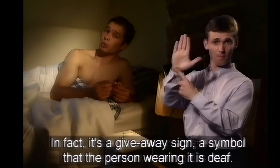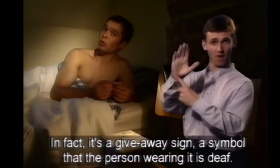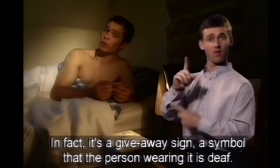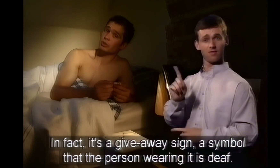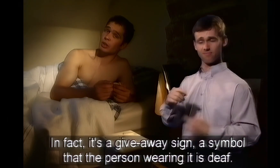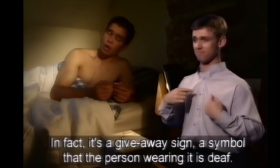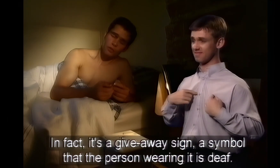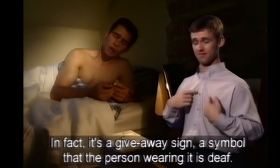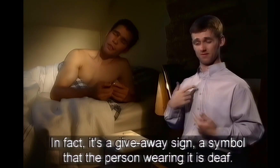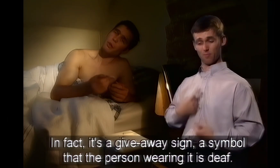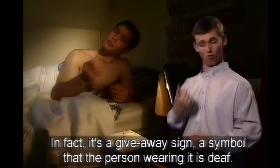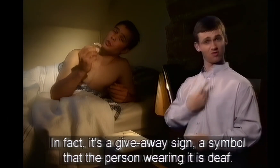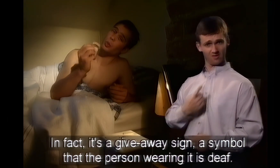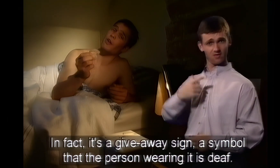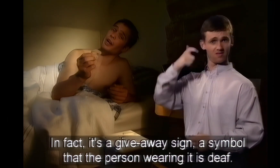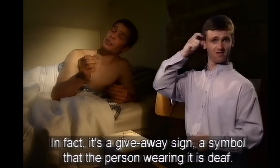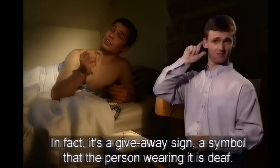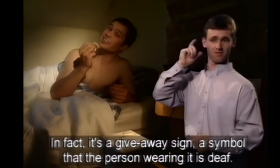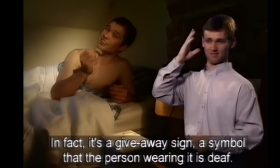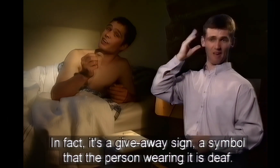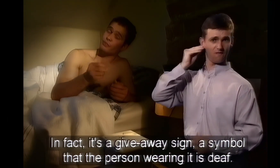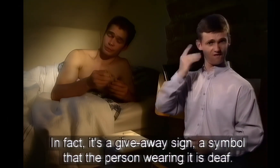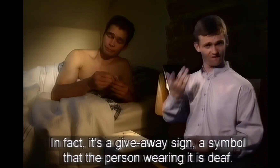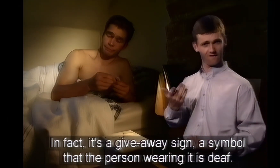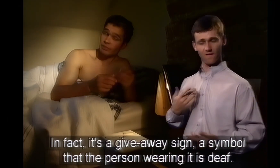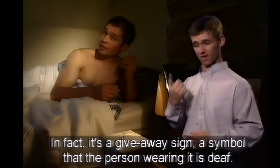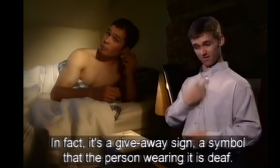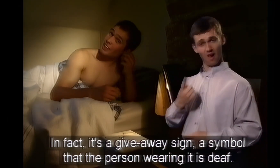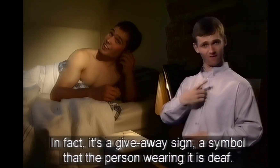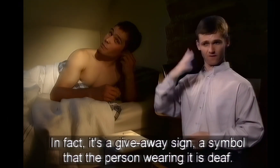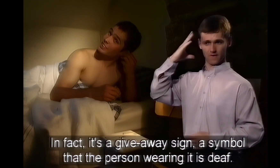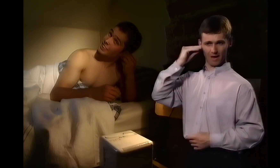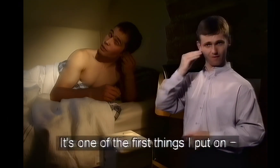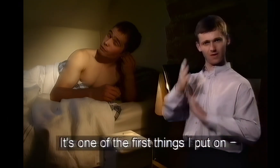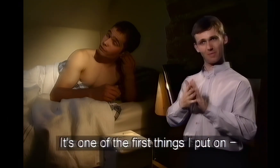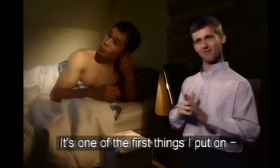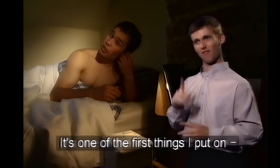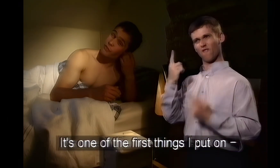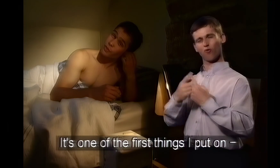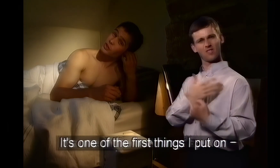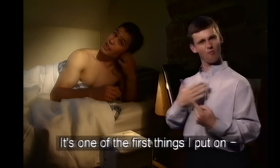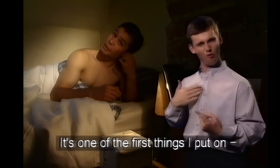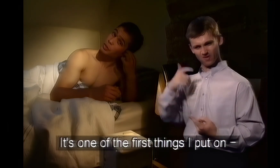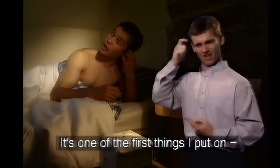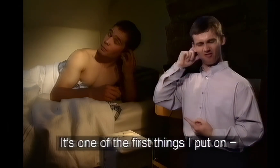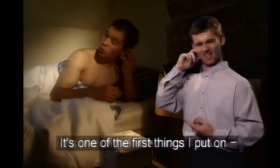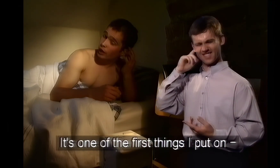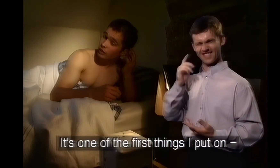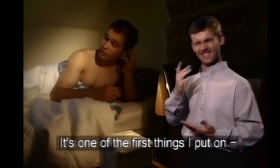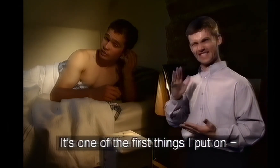almost, of the fact that the person who's wearing it is deaf. Being deaf myself is one of the first things I put on in the morning.